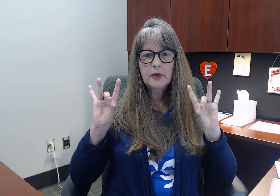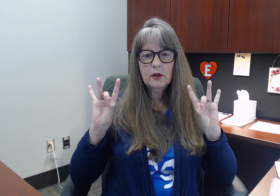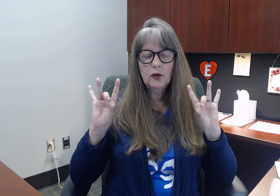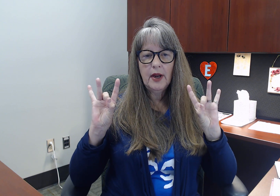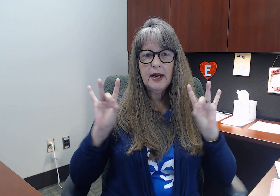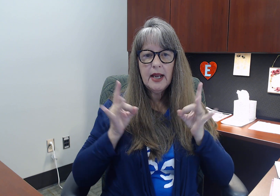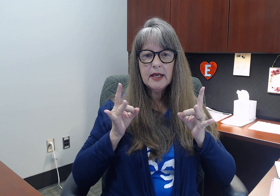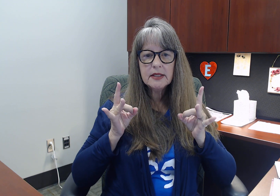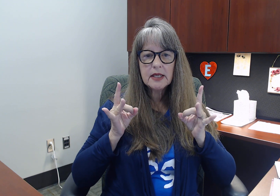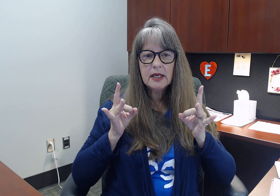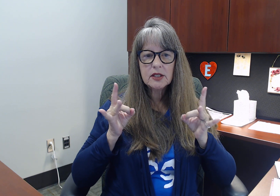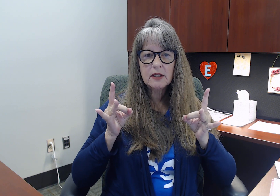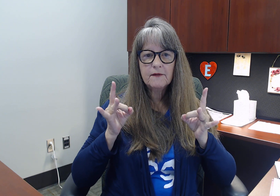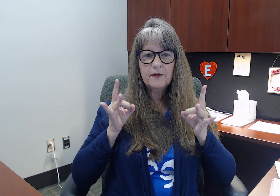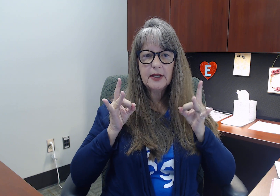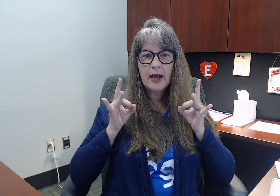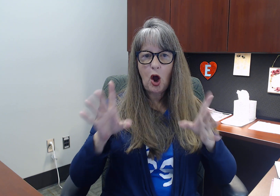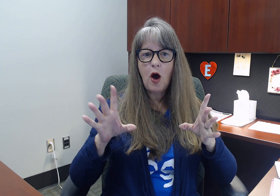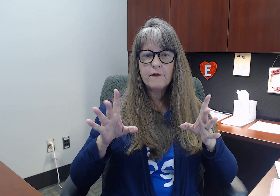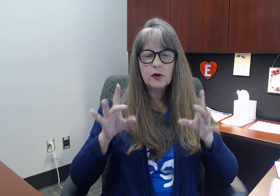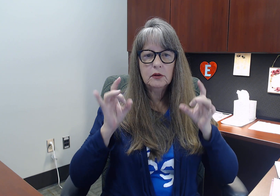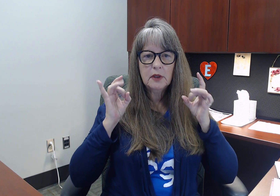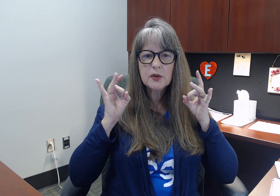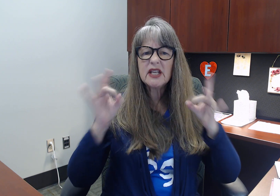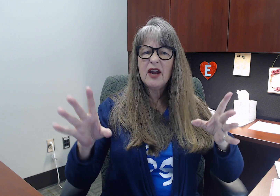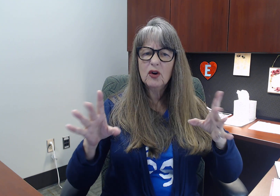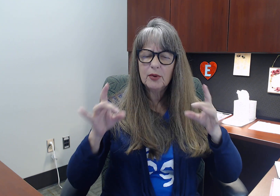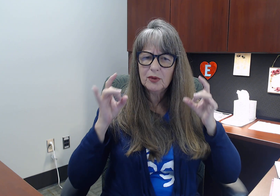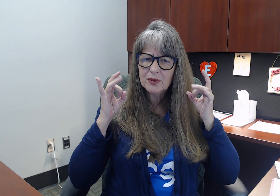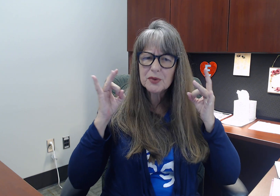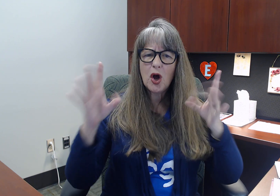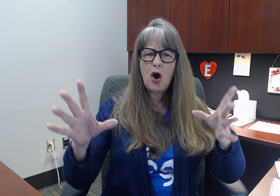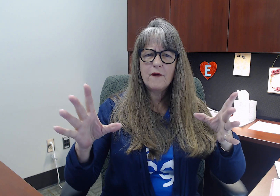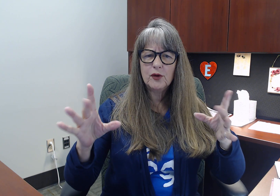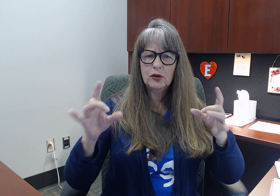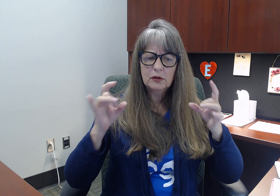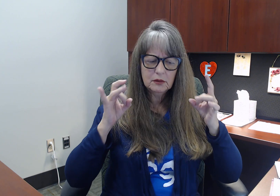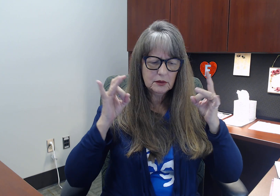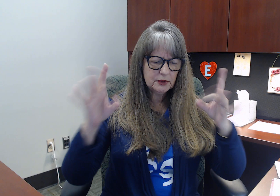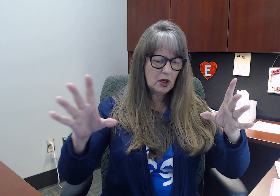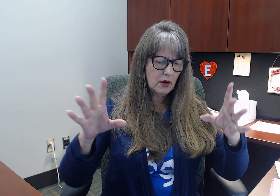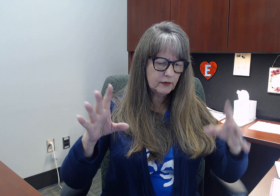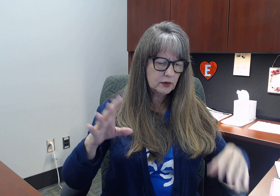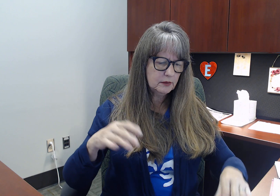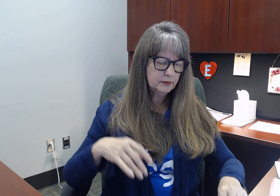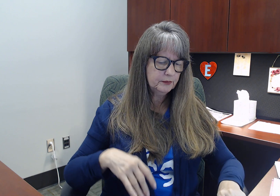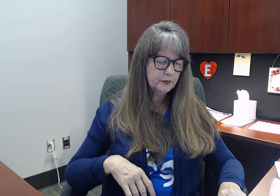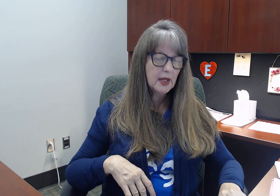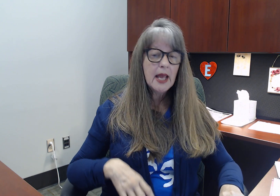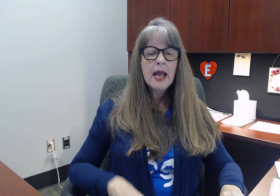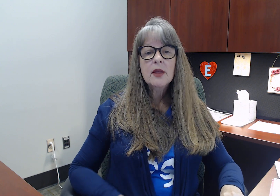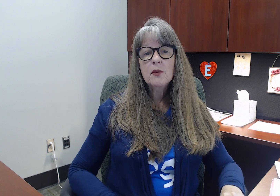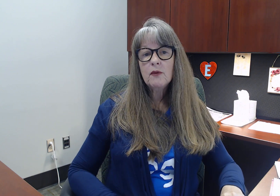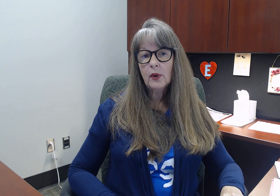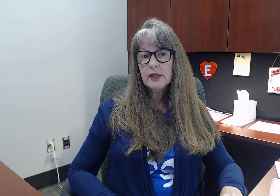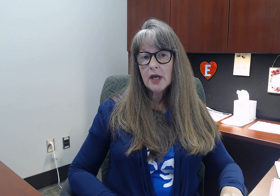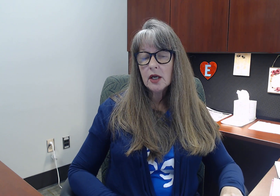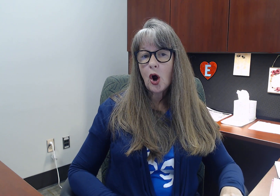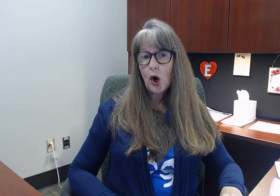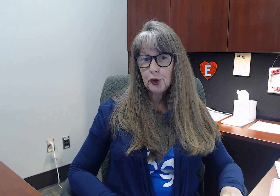your 8 hands, and it's going to flick out awful. It was terrible. It was awful. It was awful. Then we've already done